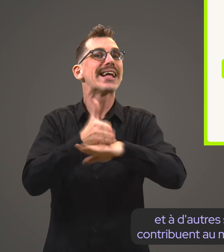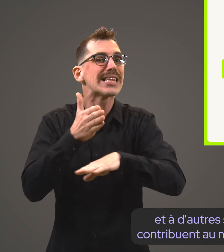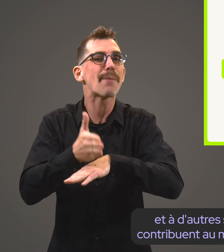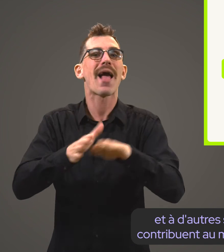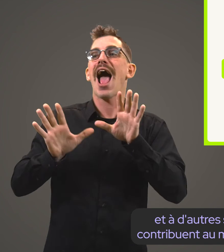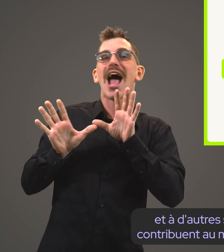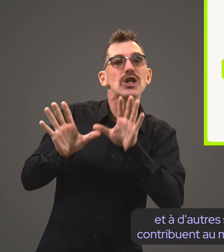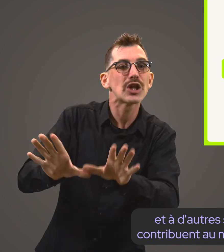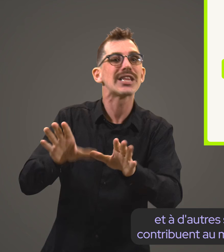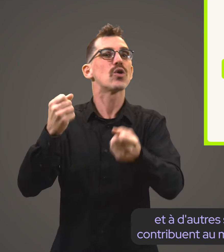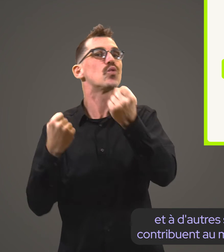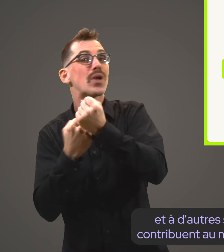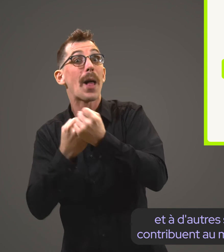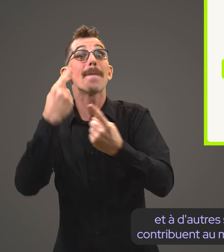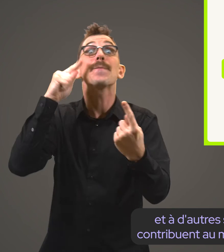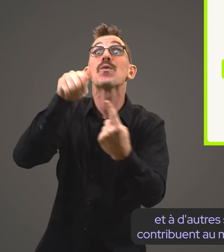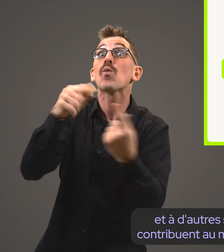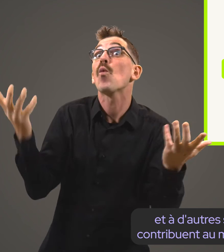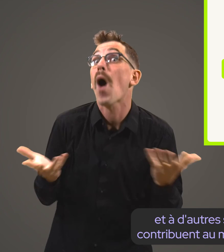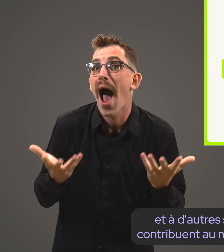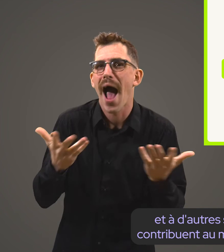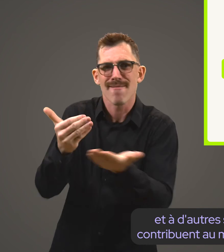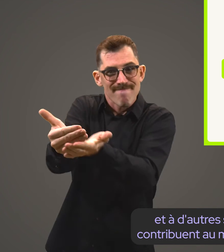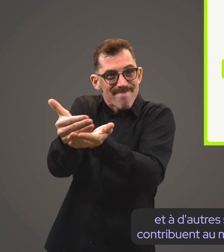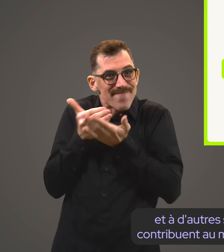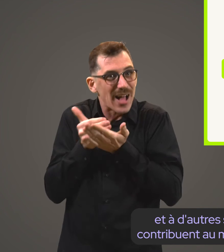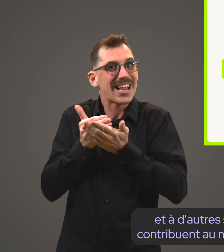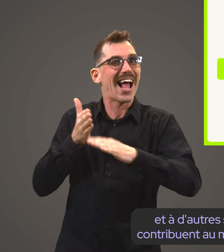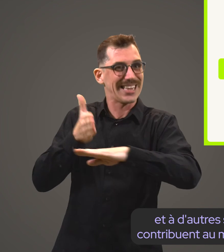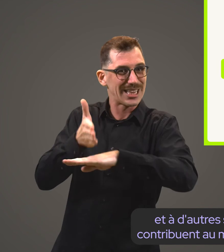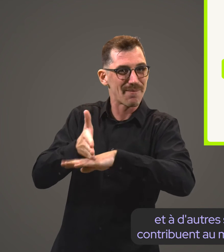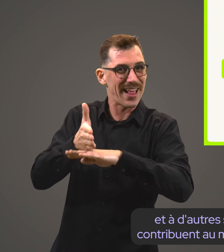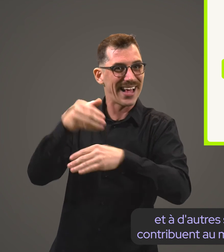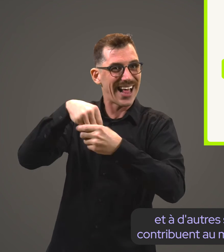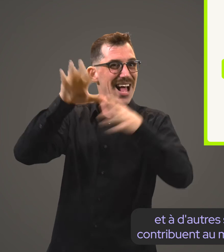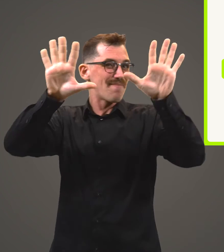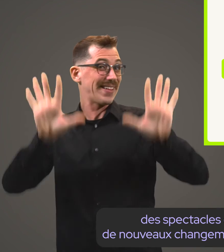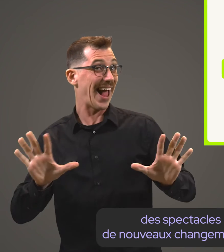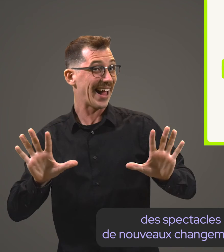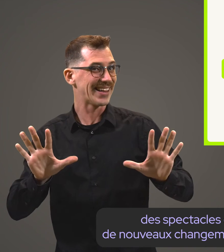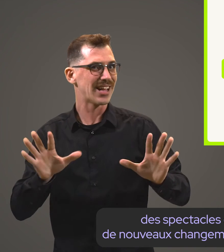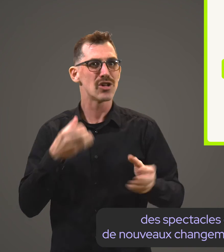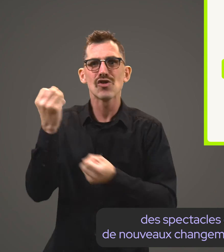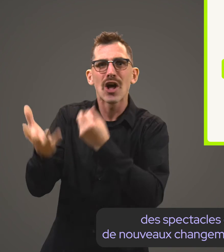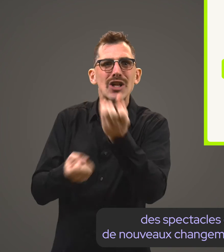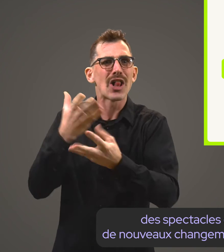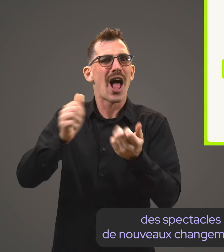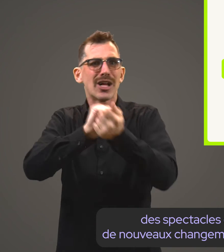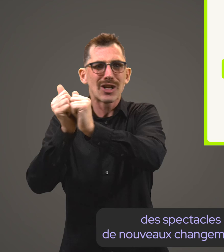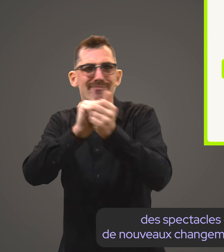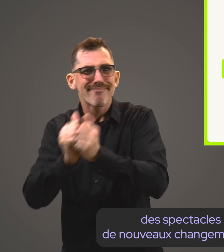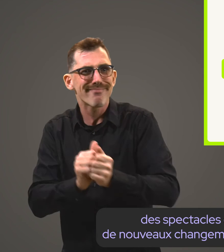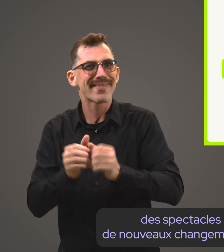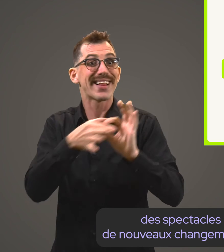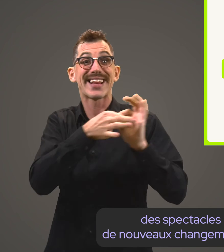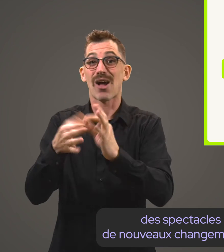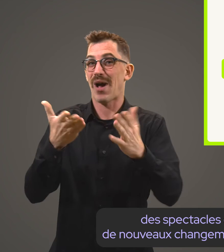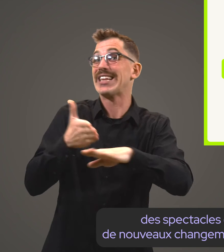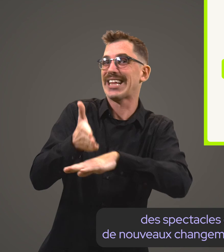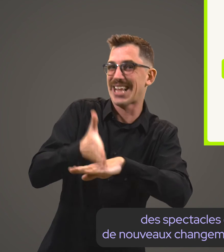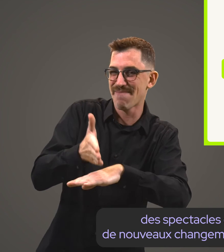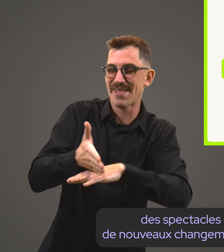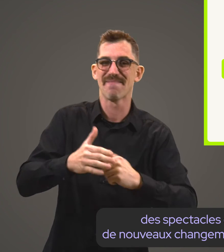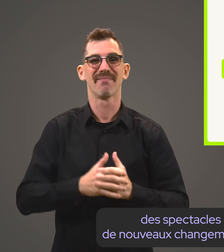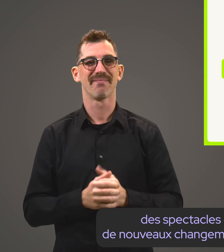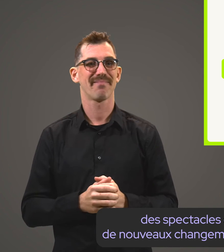accessibility training and other supportive strategies contributing to sustained accessible performances and providing the